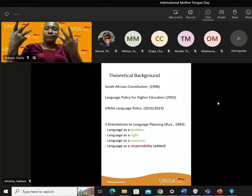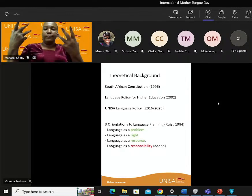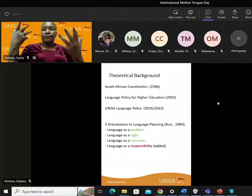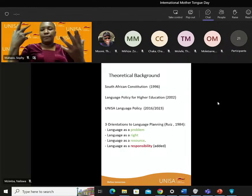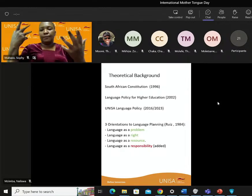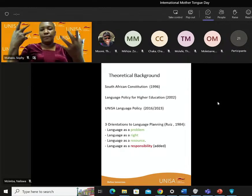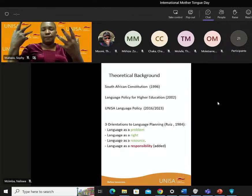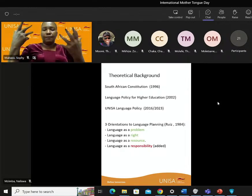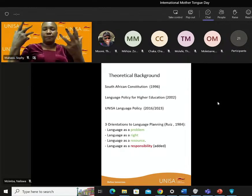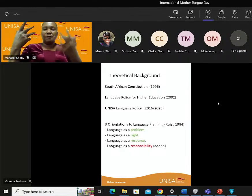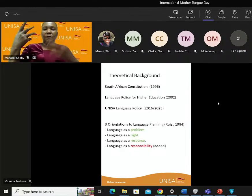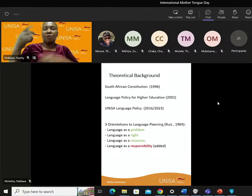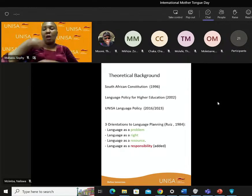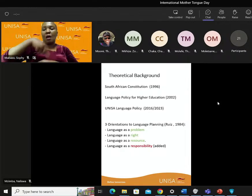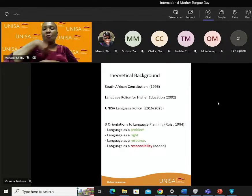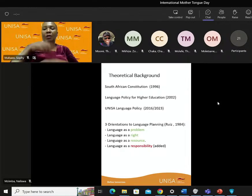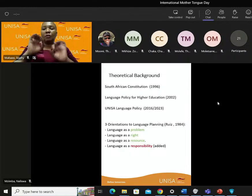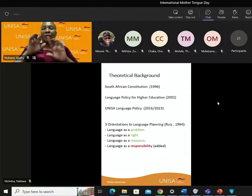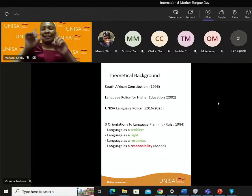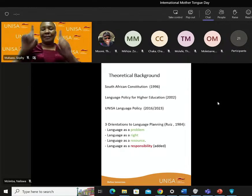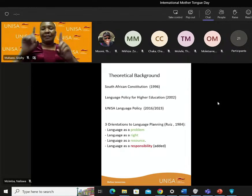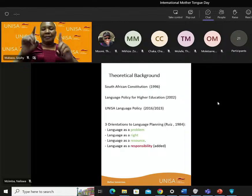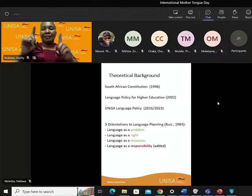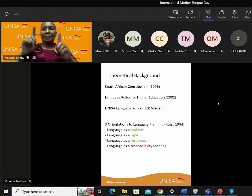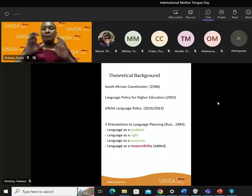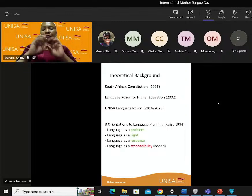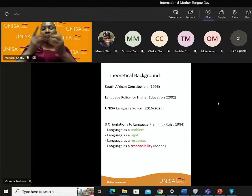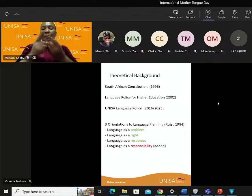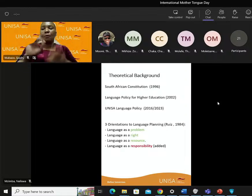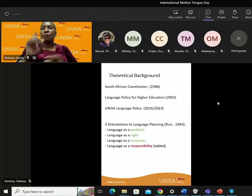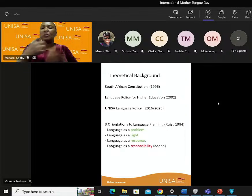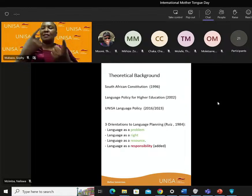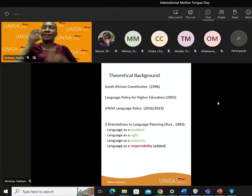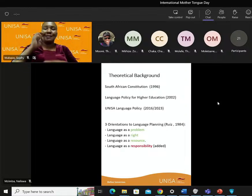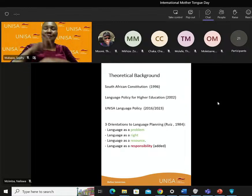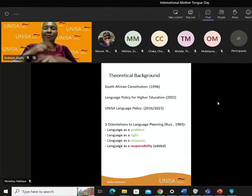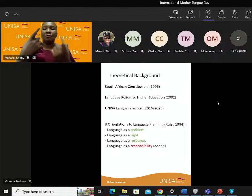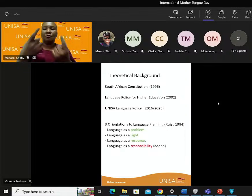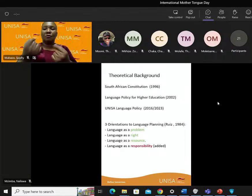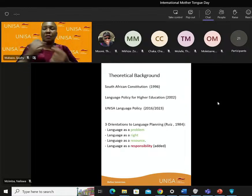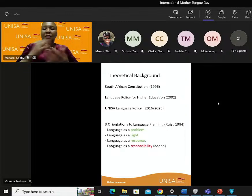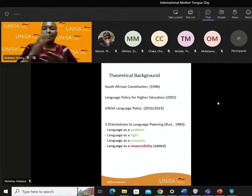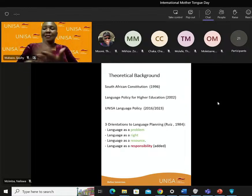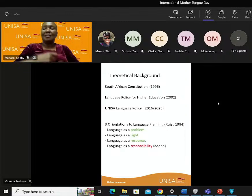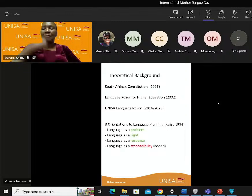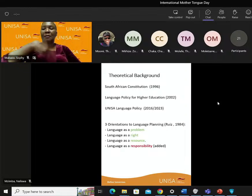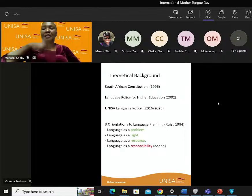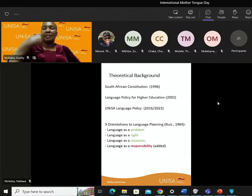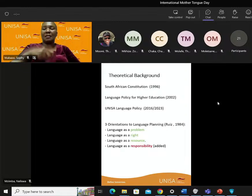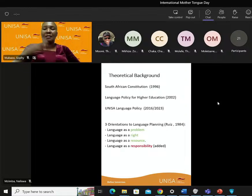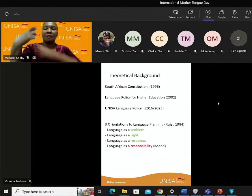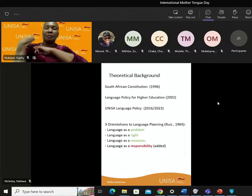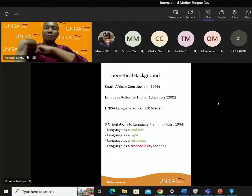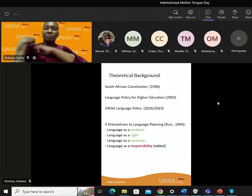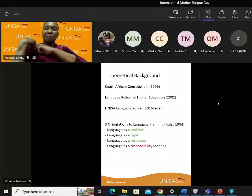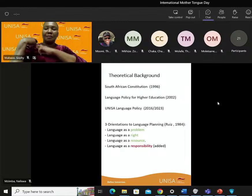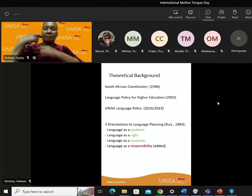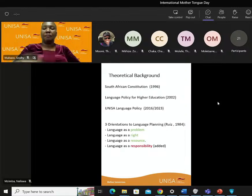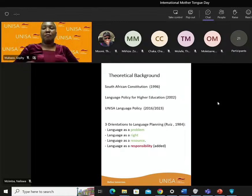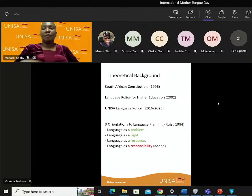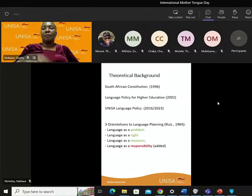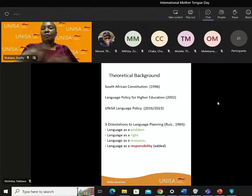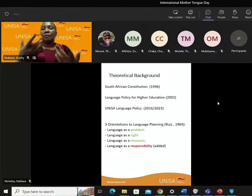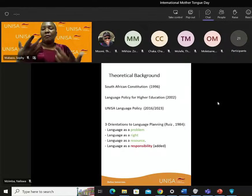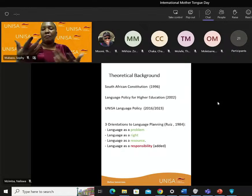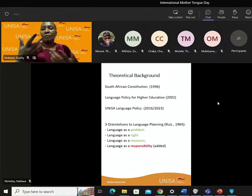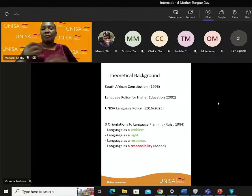our educational sector and what we need to do, and they've taken personal responsibility for that